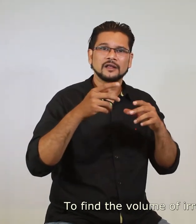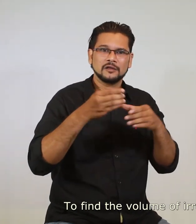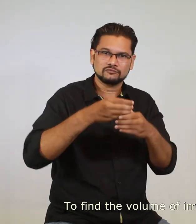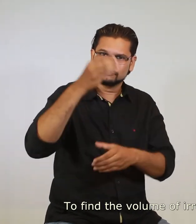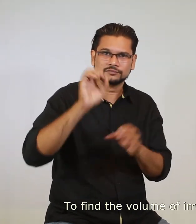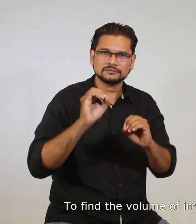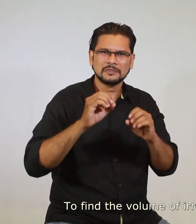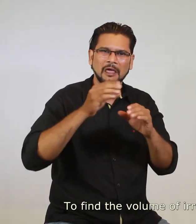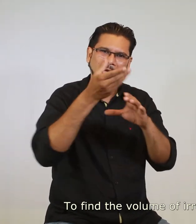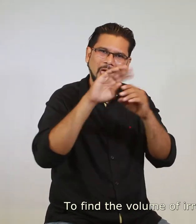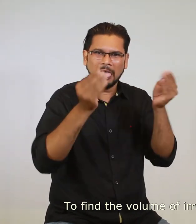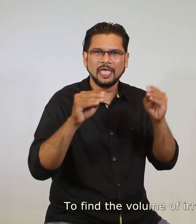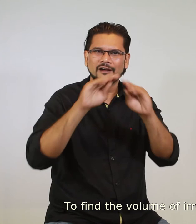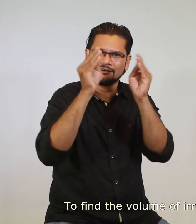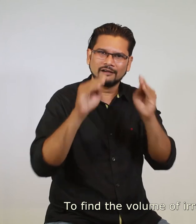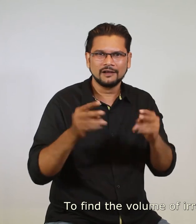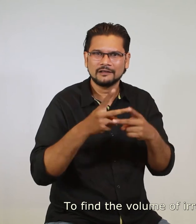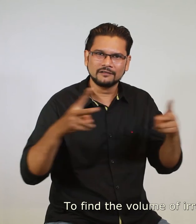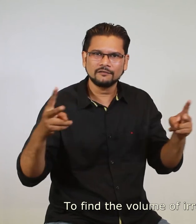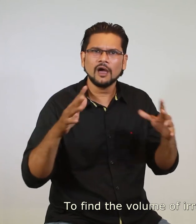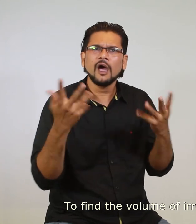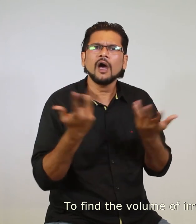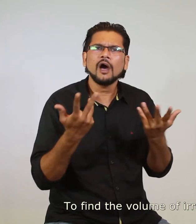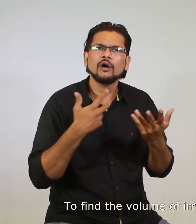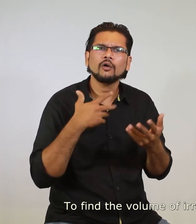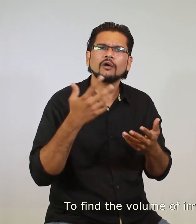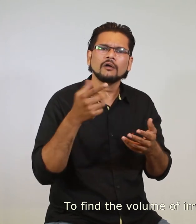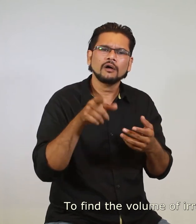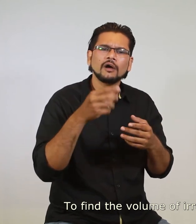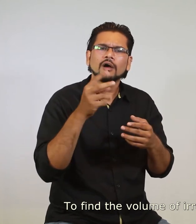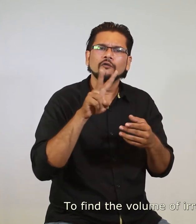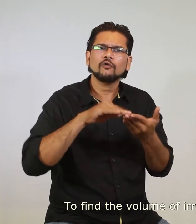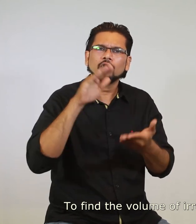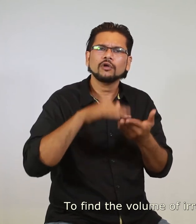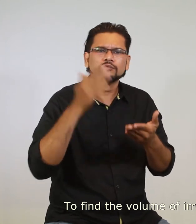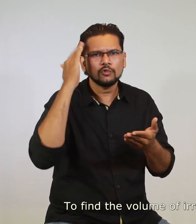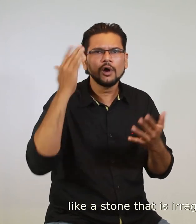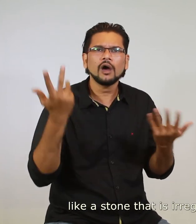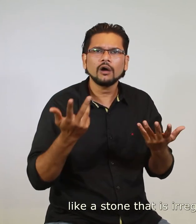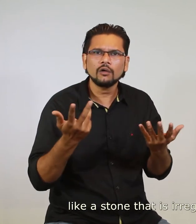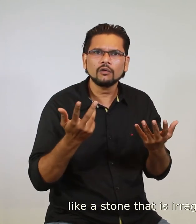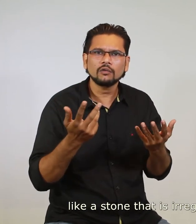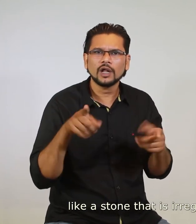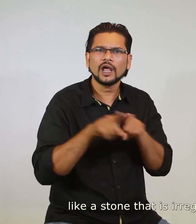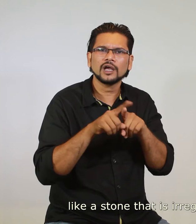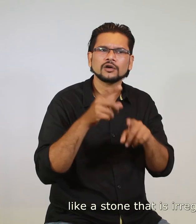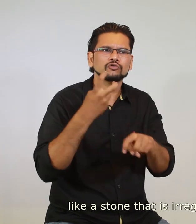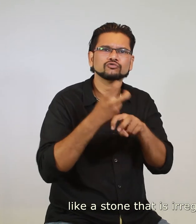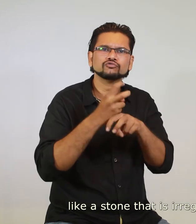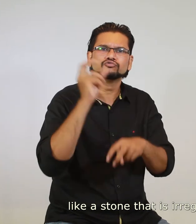like a stone that is irregular in shape,